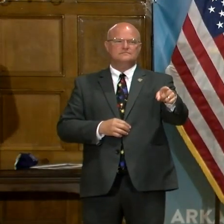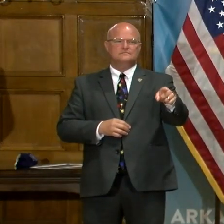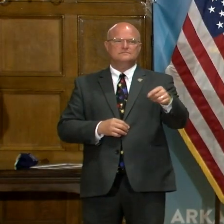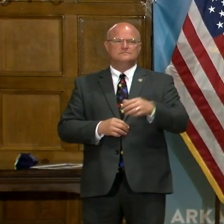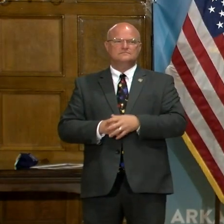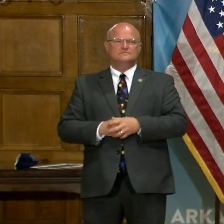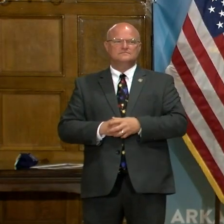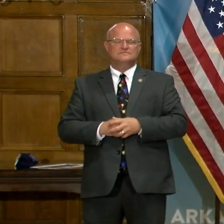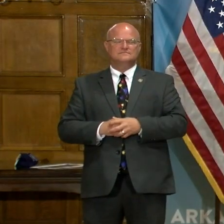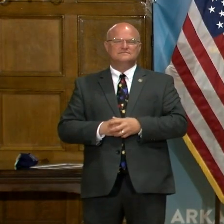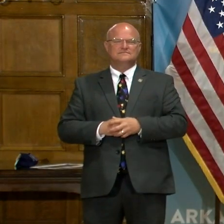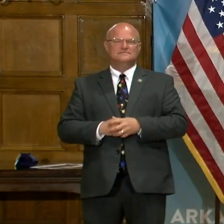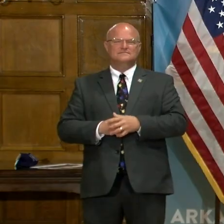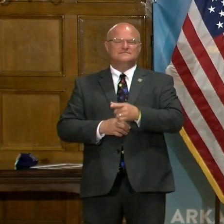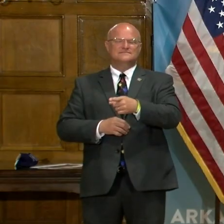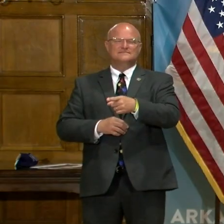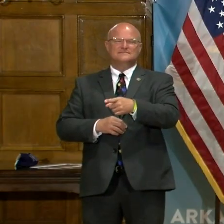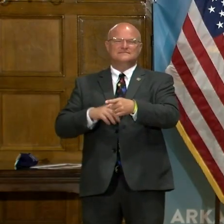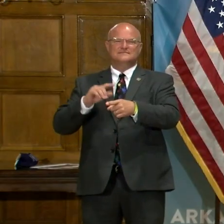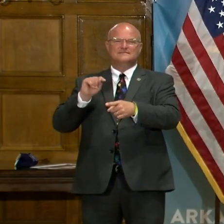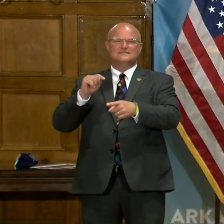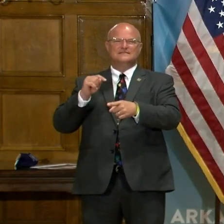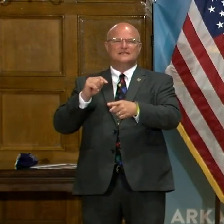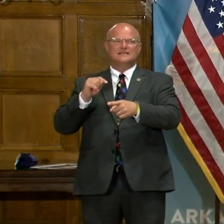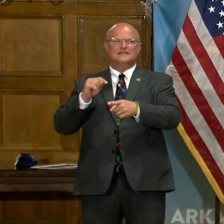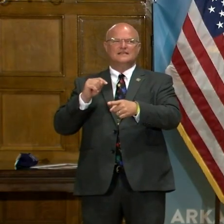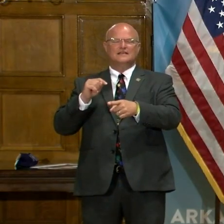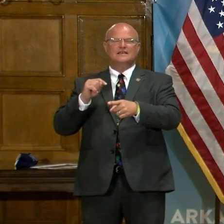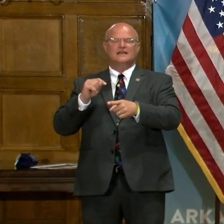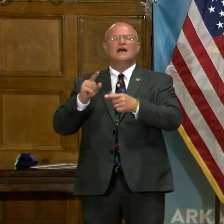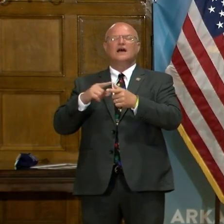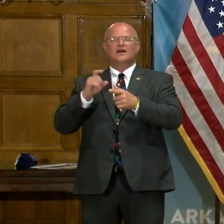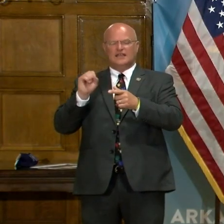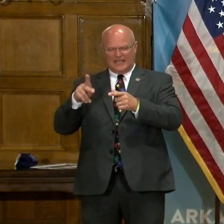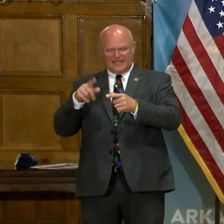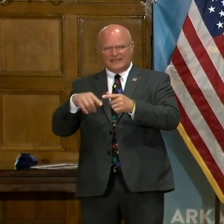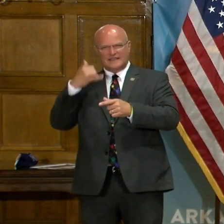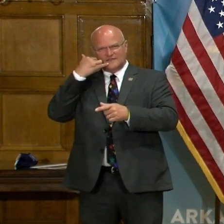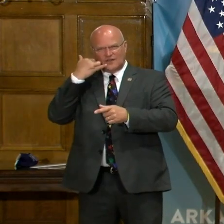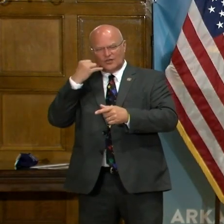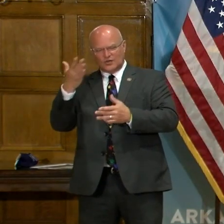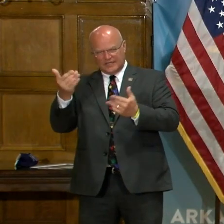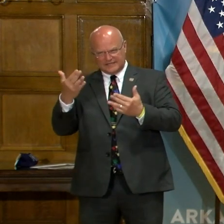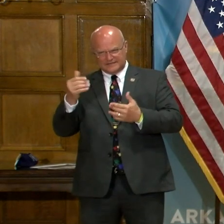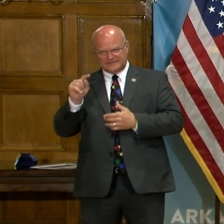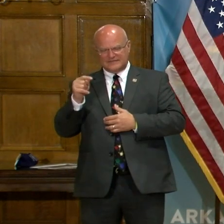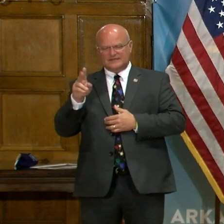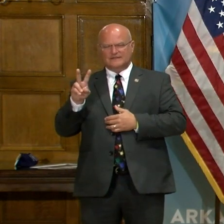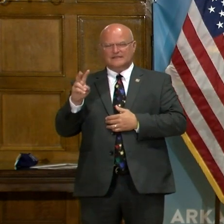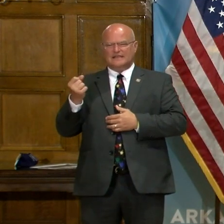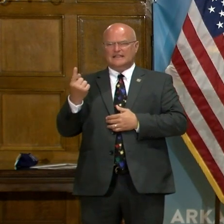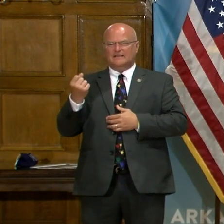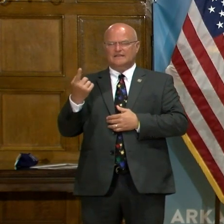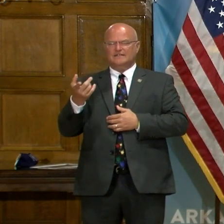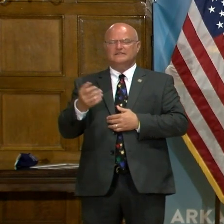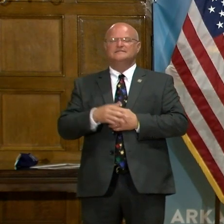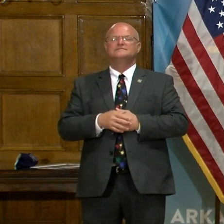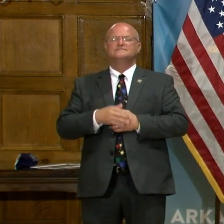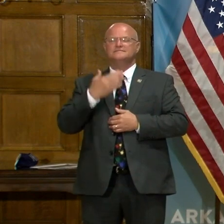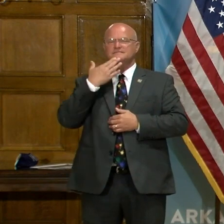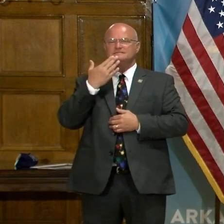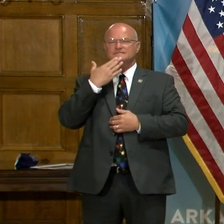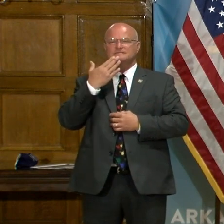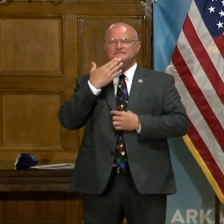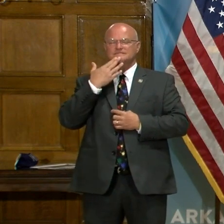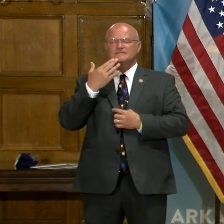Governor, it's Willie Blake from THV 11. All right, we'll take you, and then we'll come back to the table. So go ahead. Appreciate